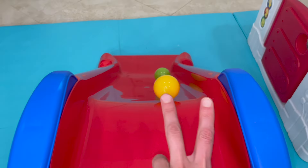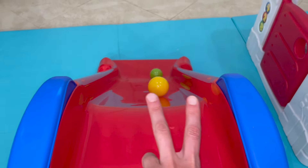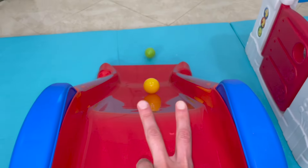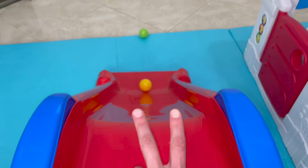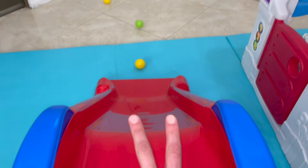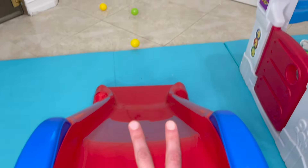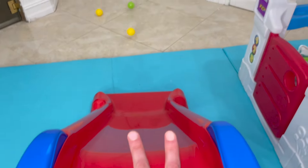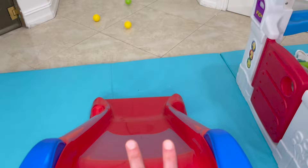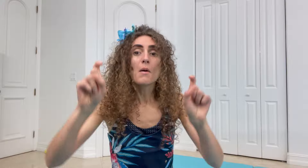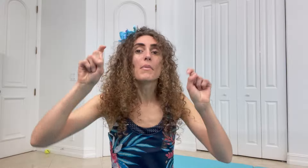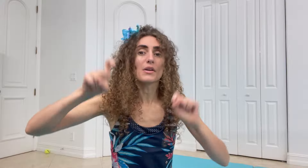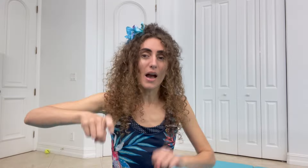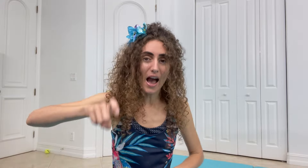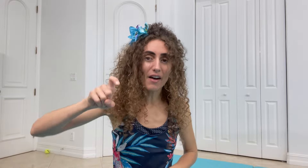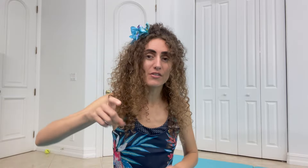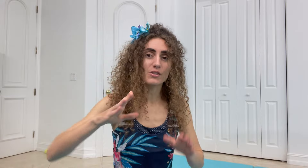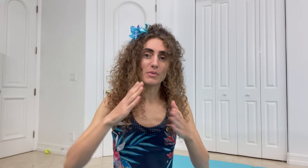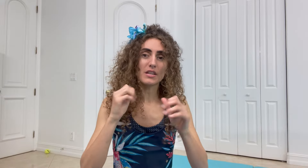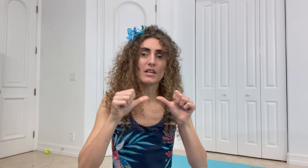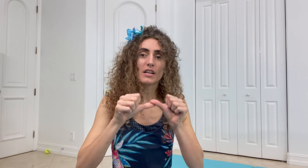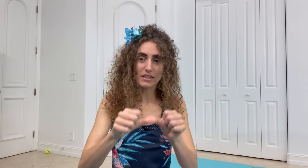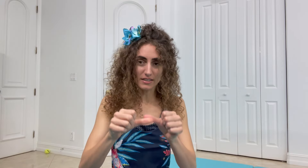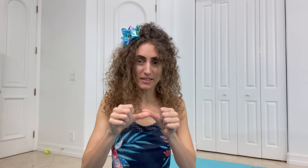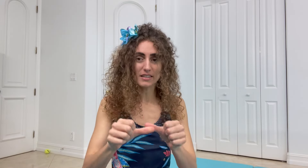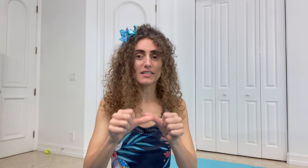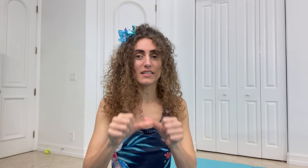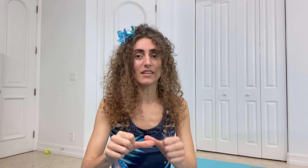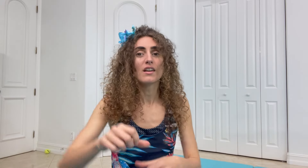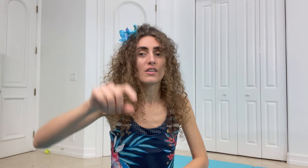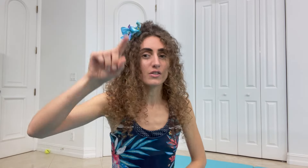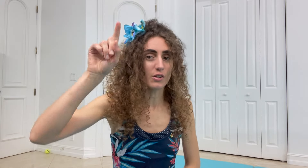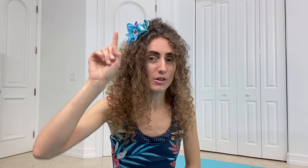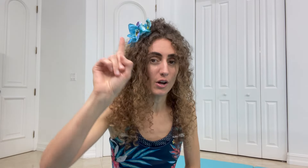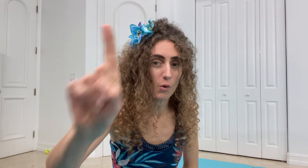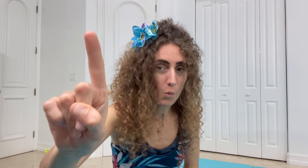1, 2. But you have to be consistent. So you can go